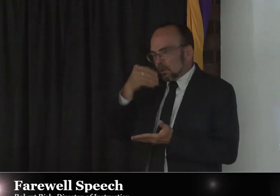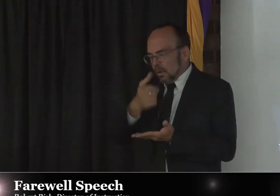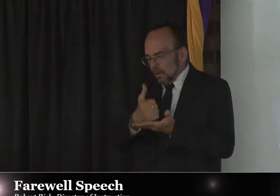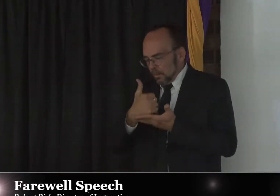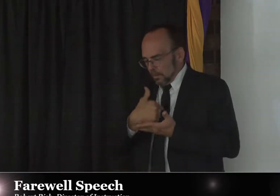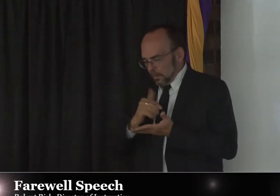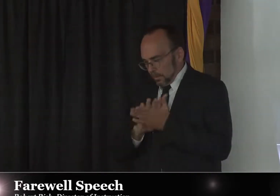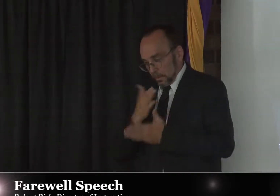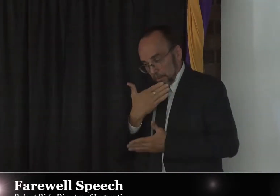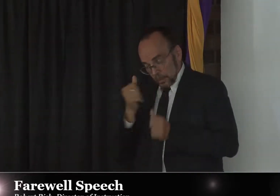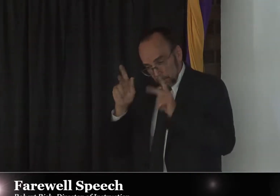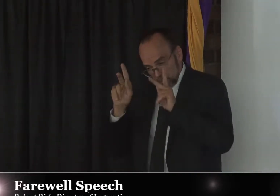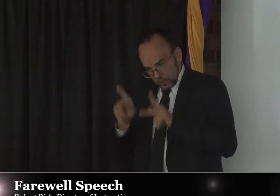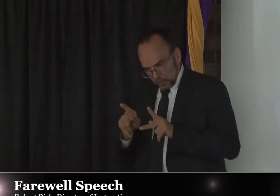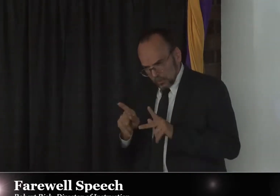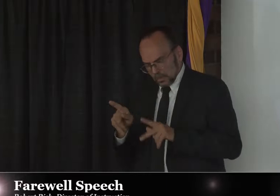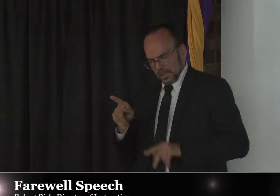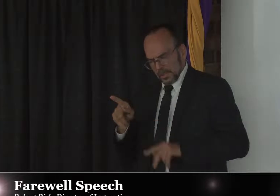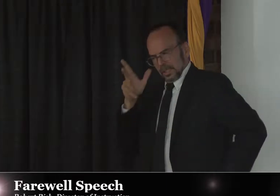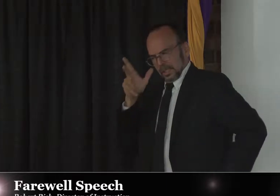and that he could actually learn a lesson.